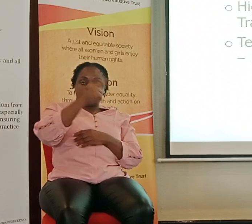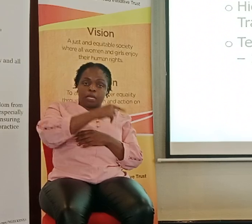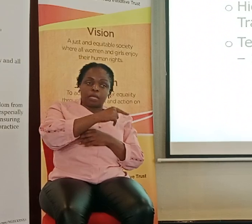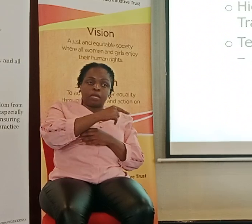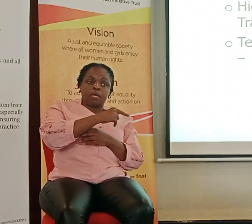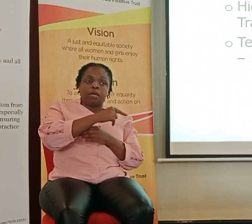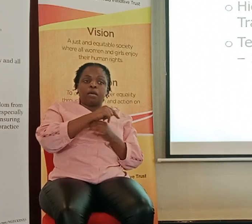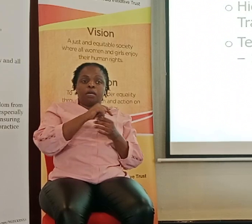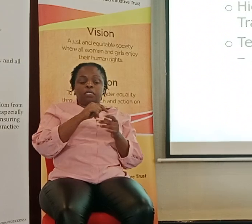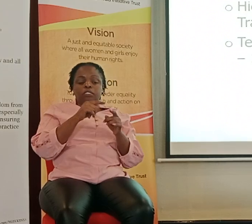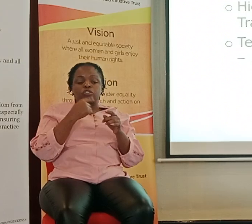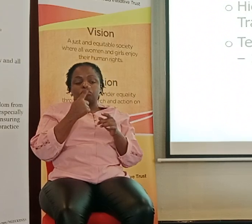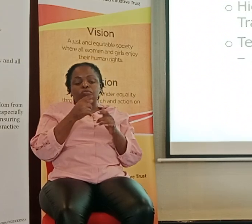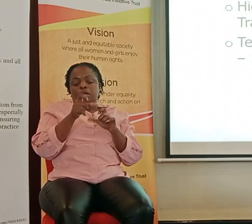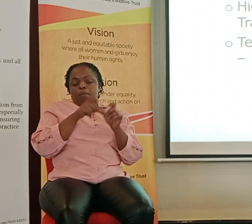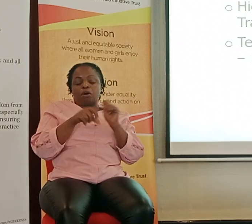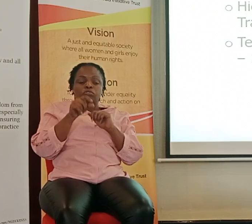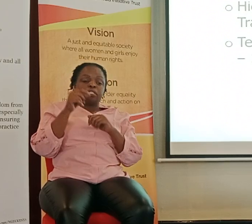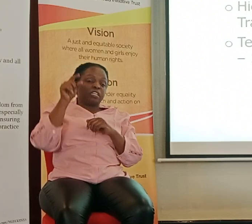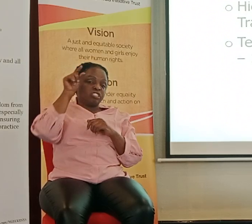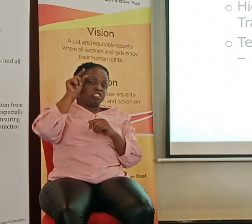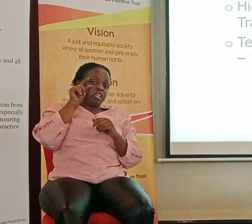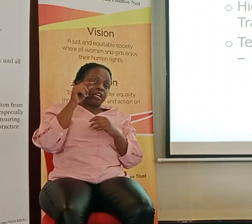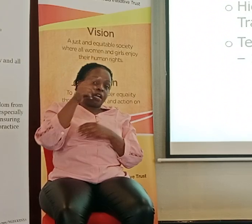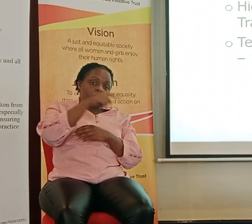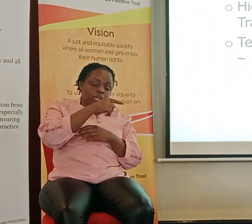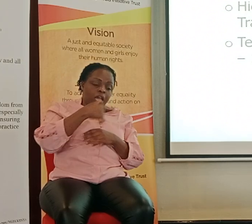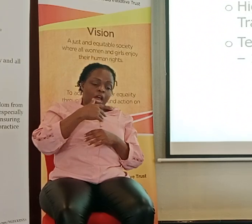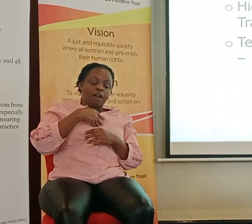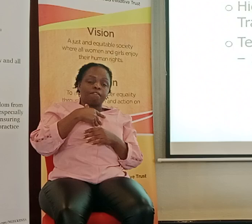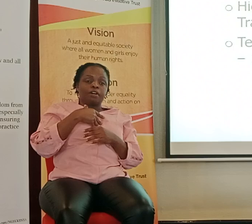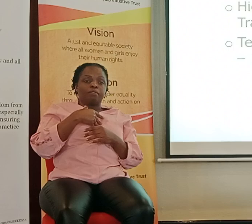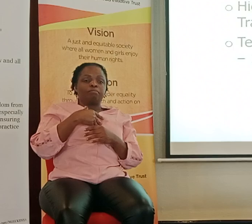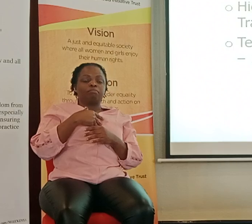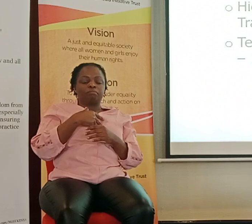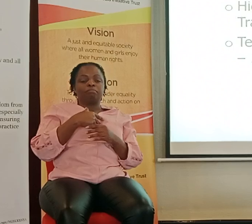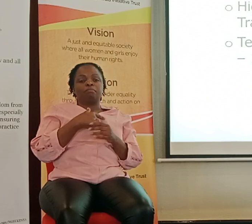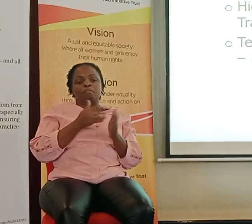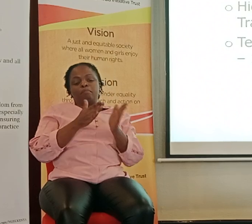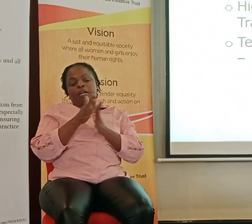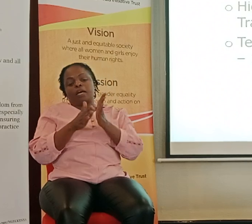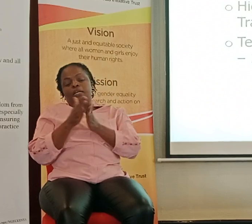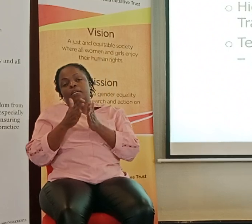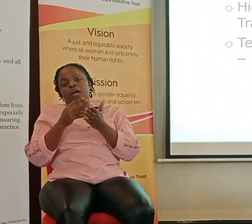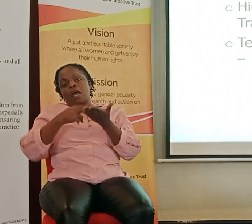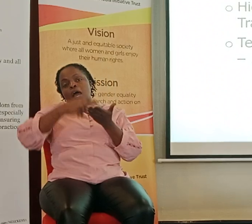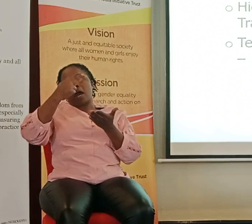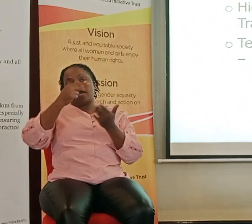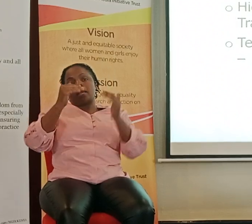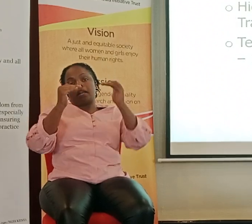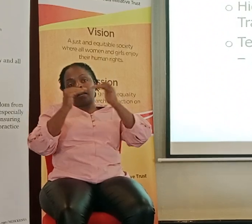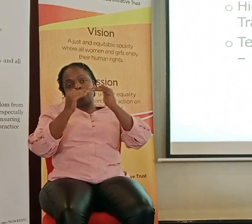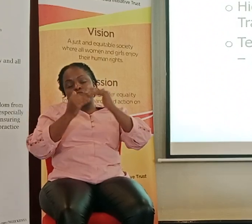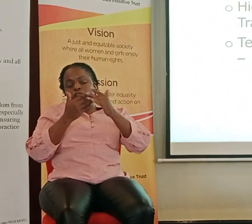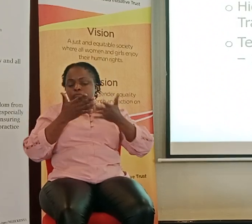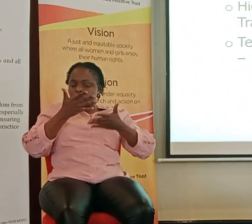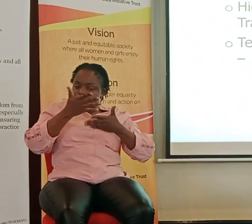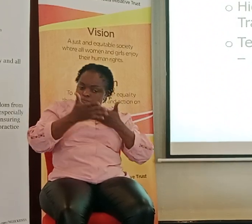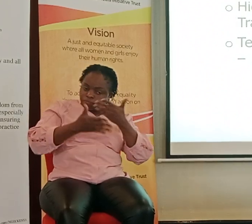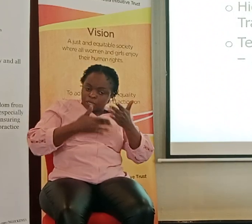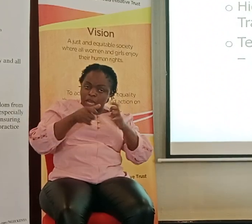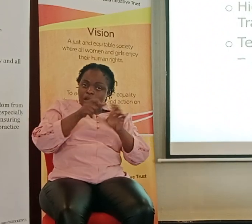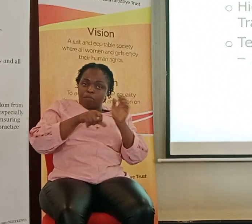COP. So in terms of the gender day, there's planned to be a high-level dialogue on gender and transparency, and also